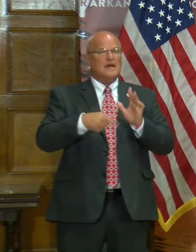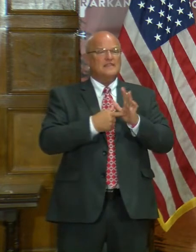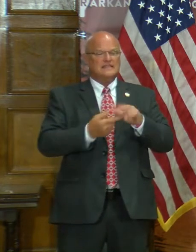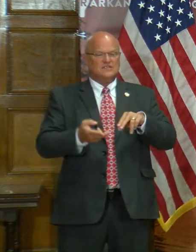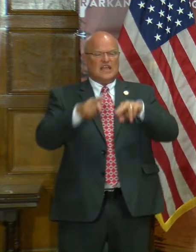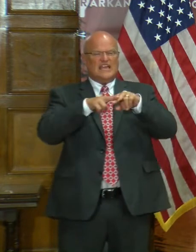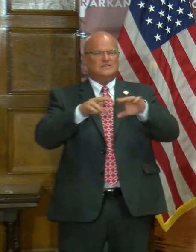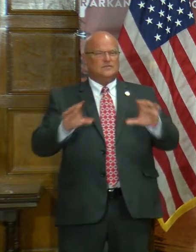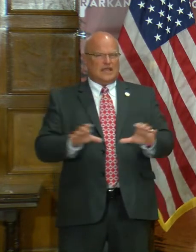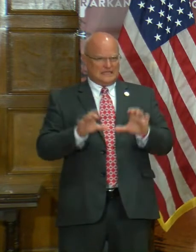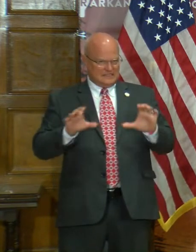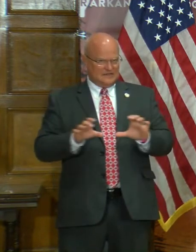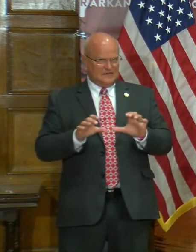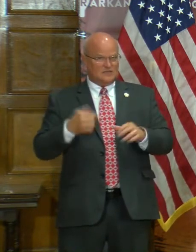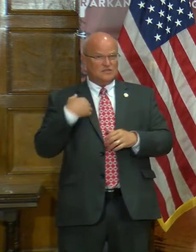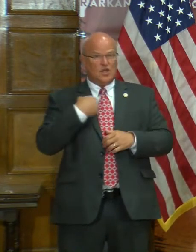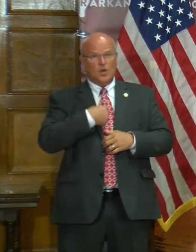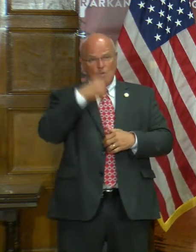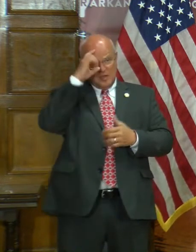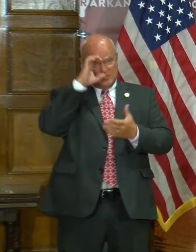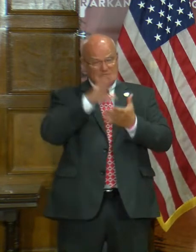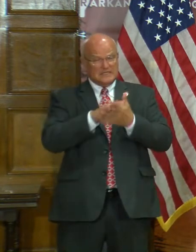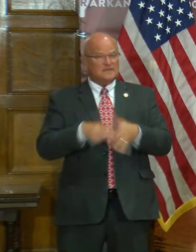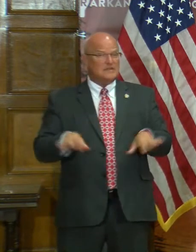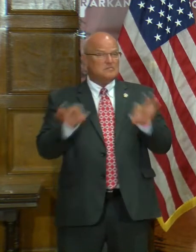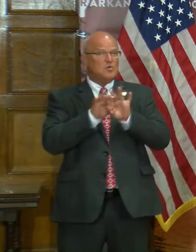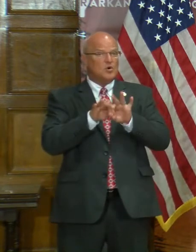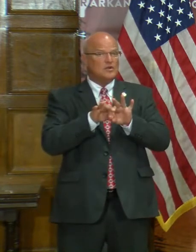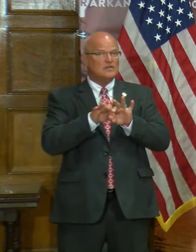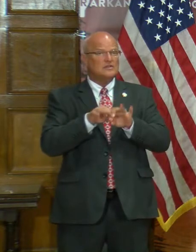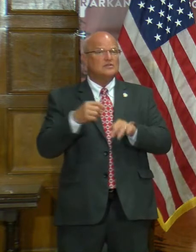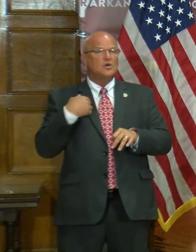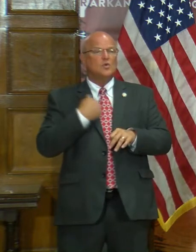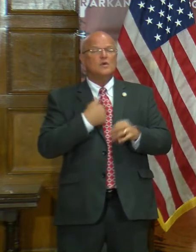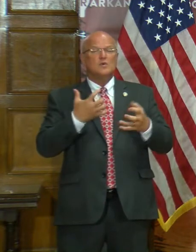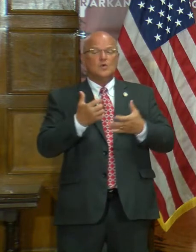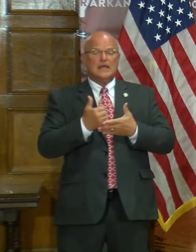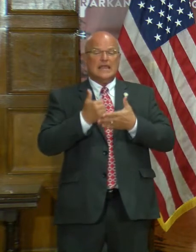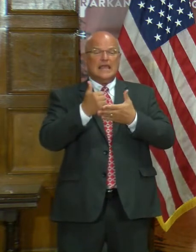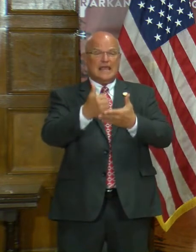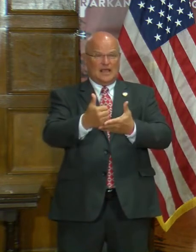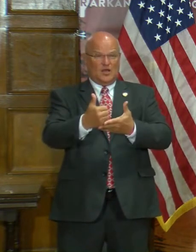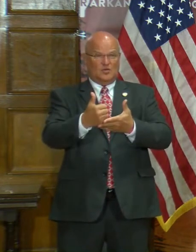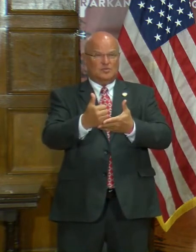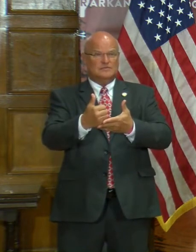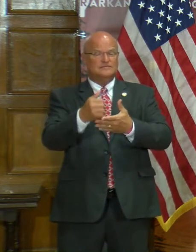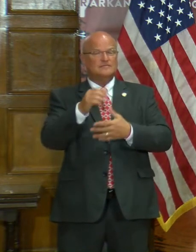extra activities, and we believe that they are important. And so we want to help get there